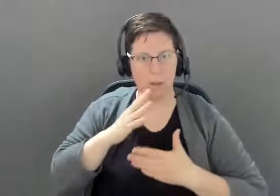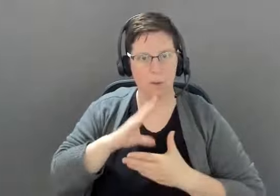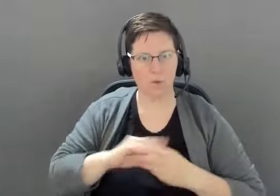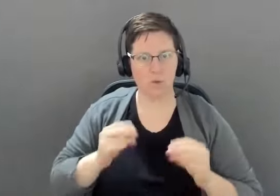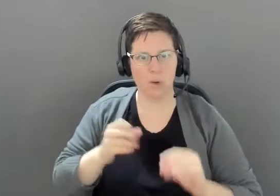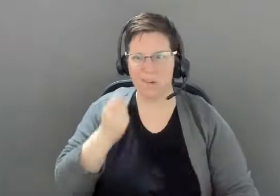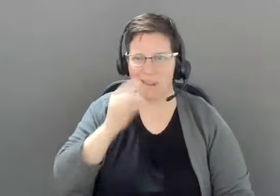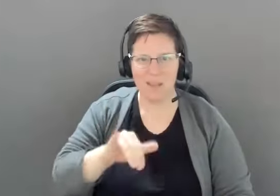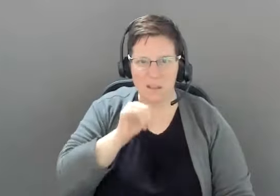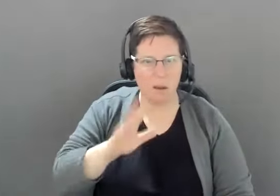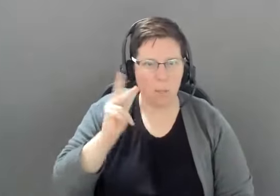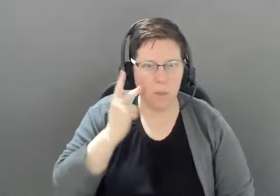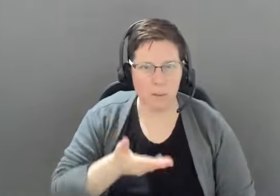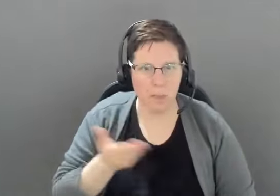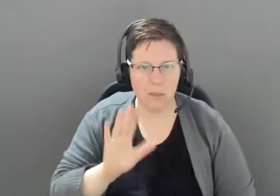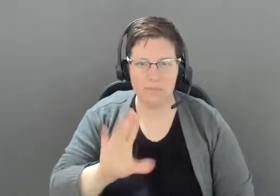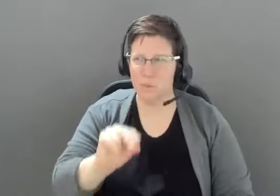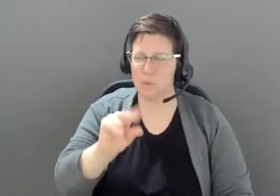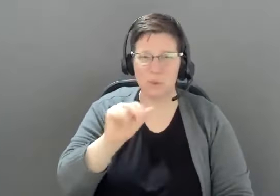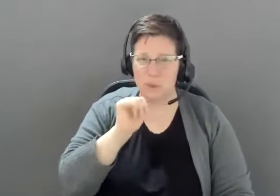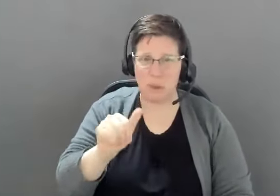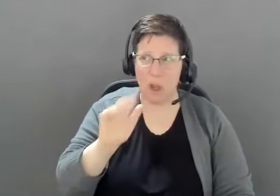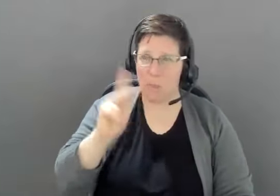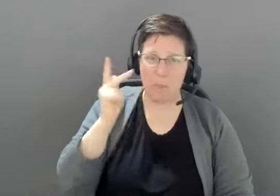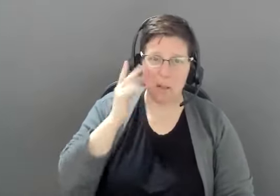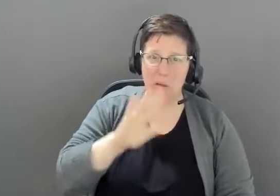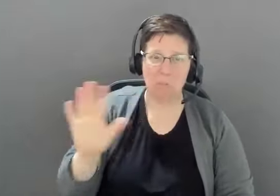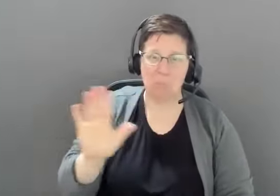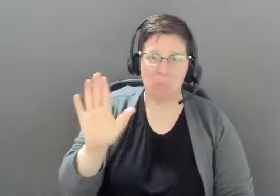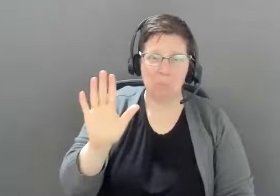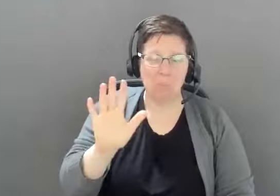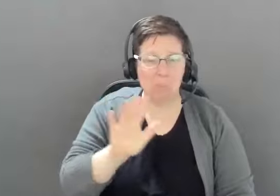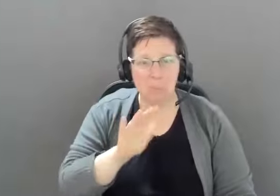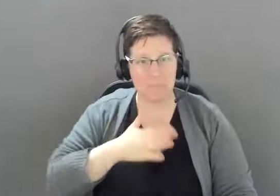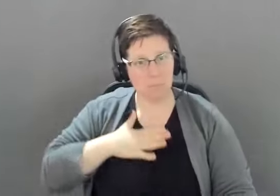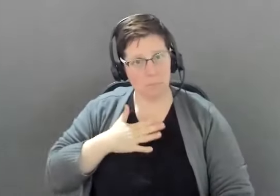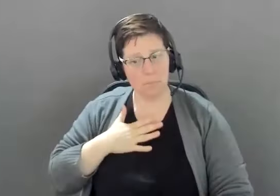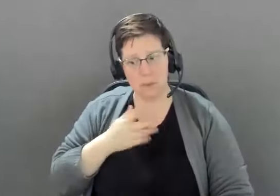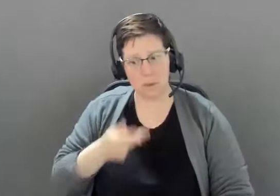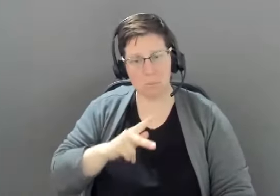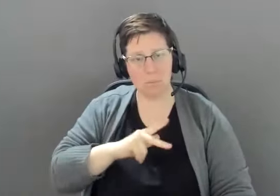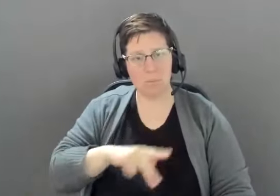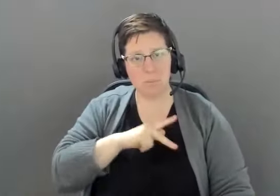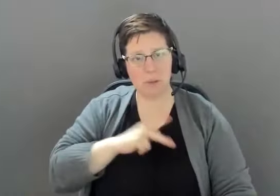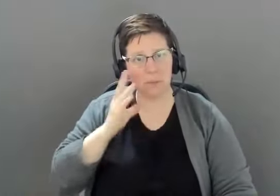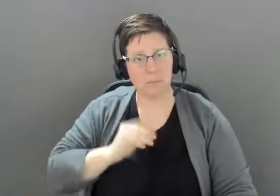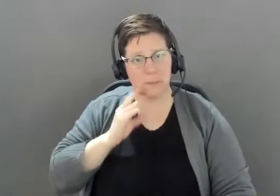thing. It shouldn't be politicized. It wasn't a partisan kind of winning point. It was something that we wanted all